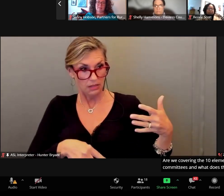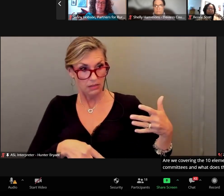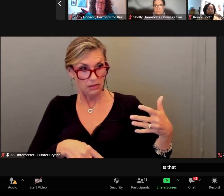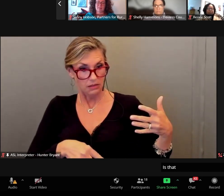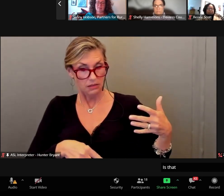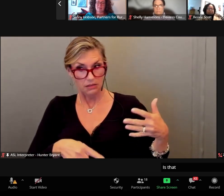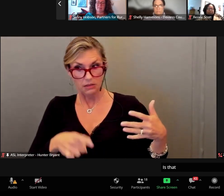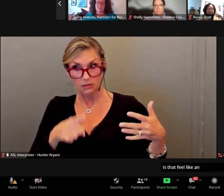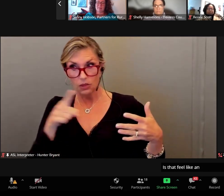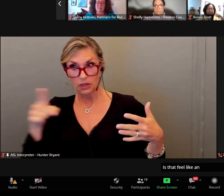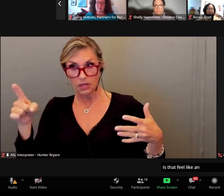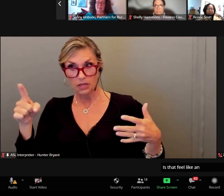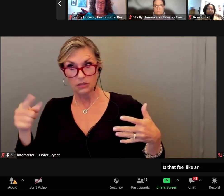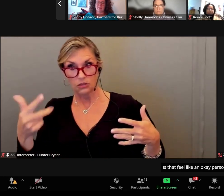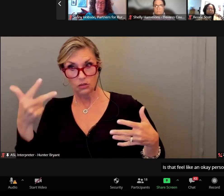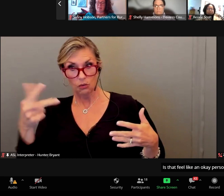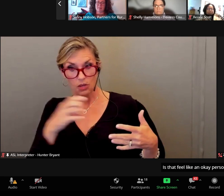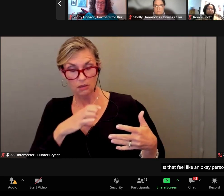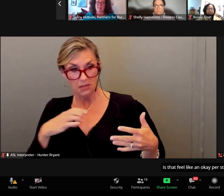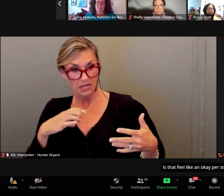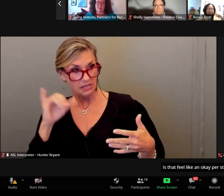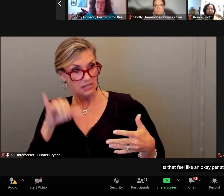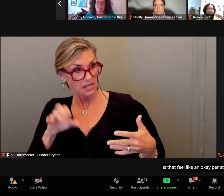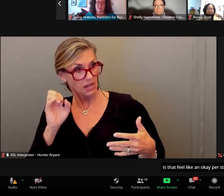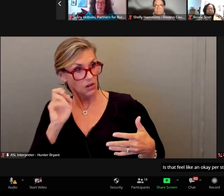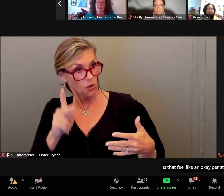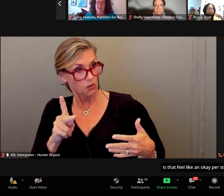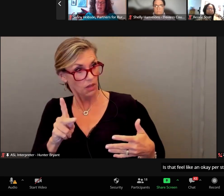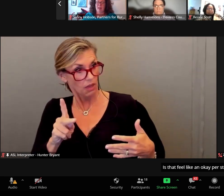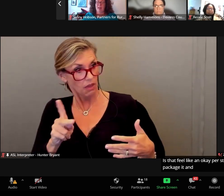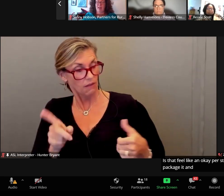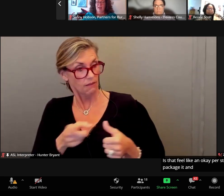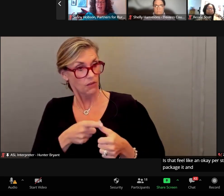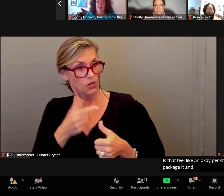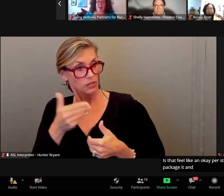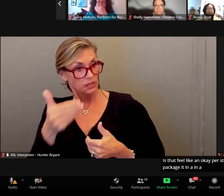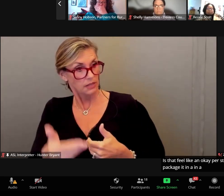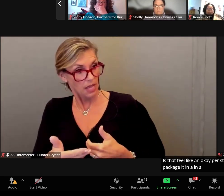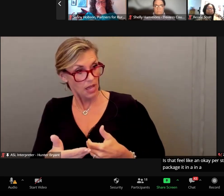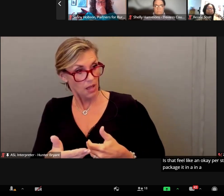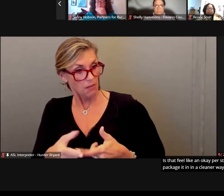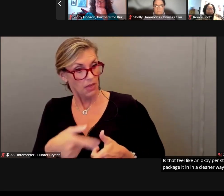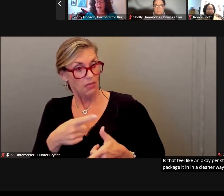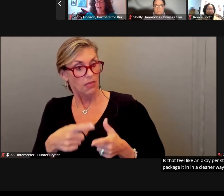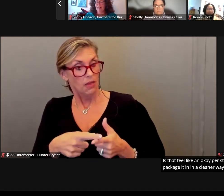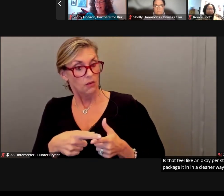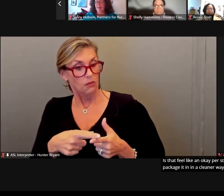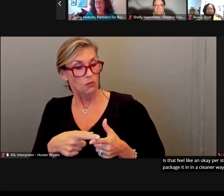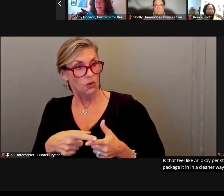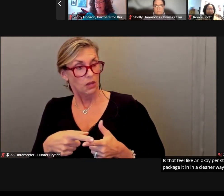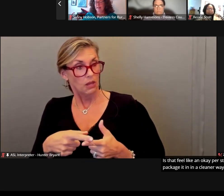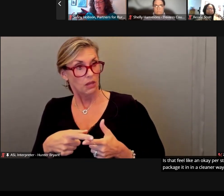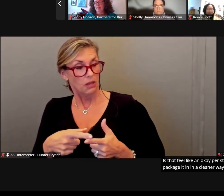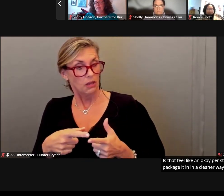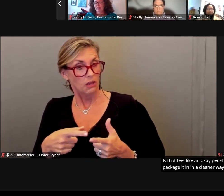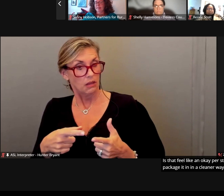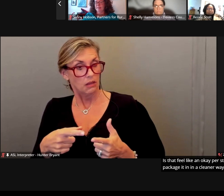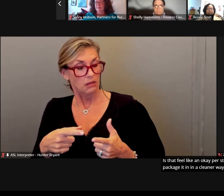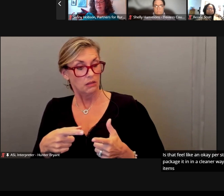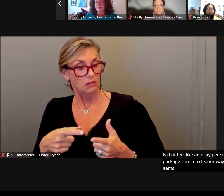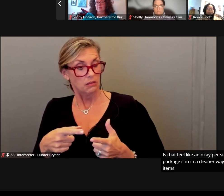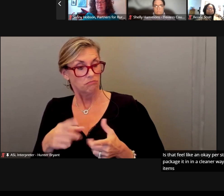an okay first step? And then we package it in a cleaner way to show really the 3